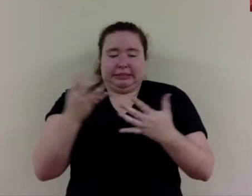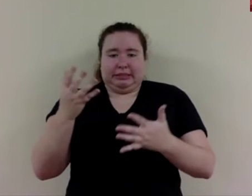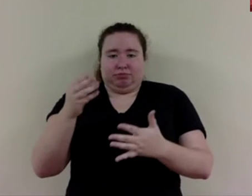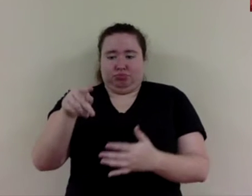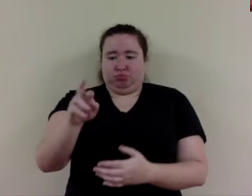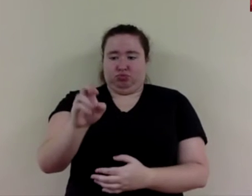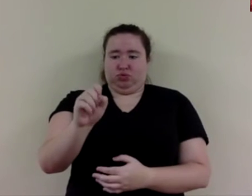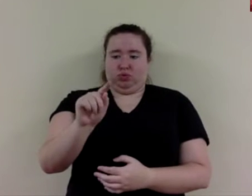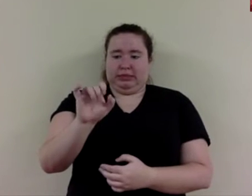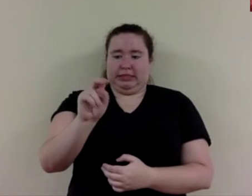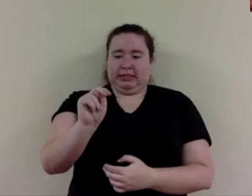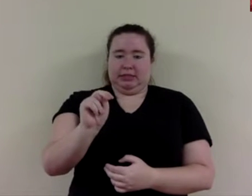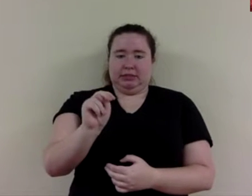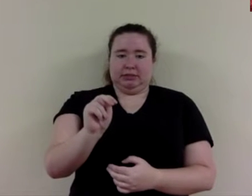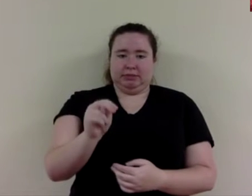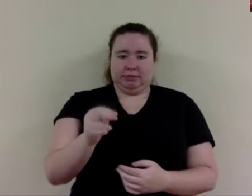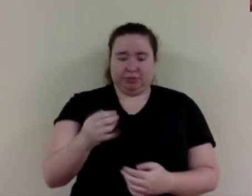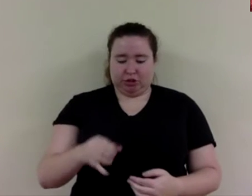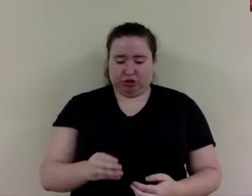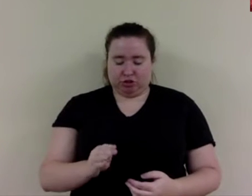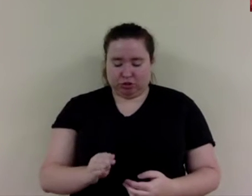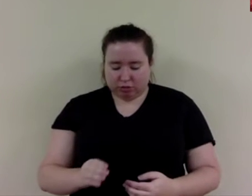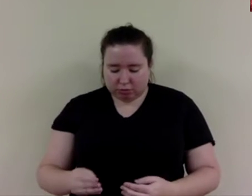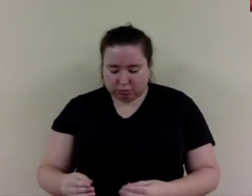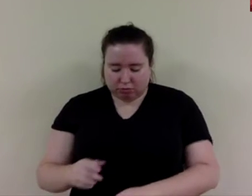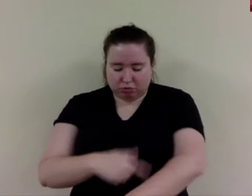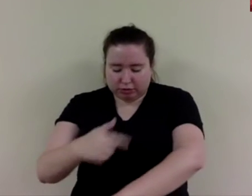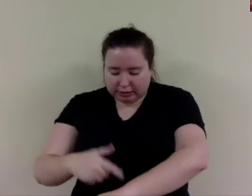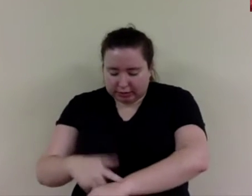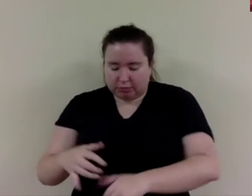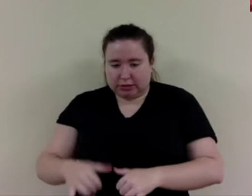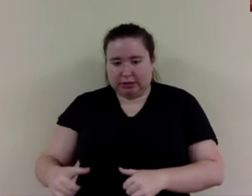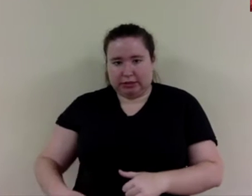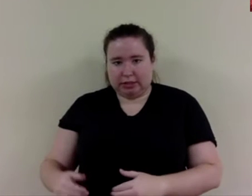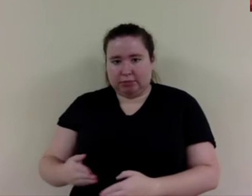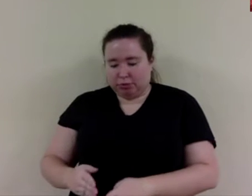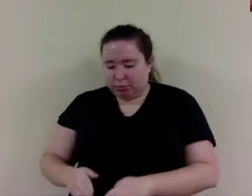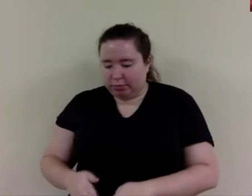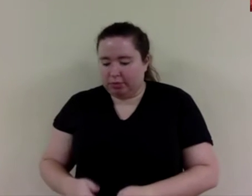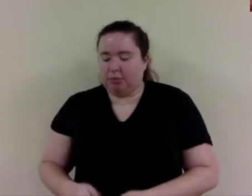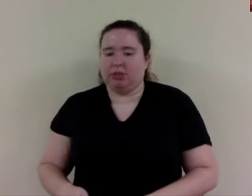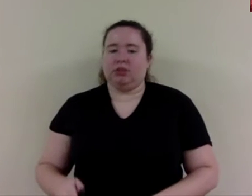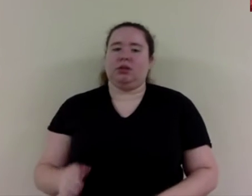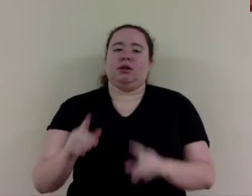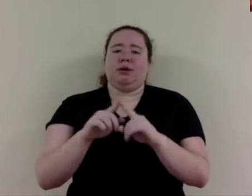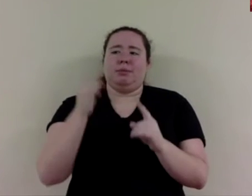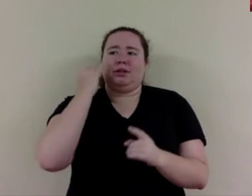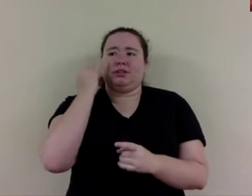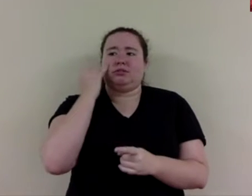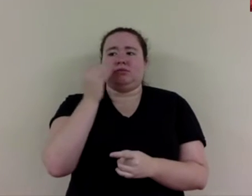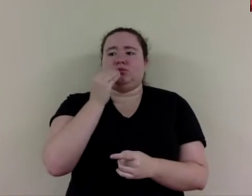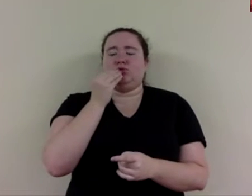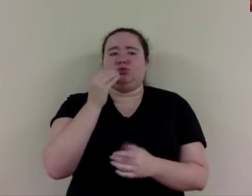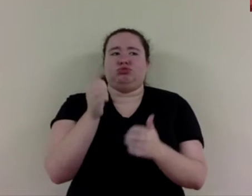pepsin will have a greater job, and hence food will stay in your stomach for longer periods of time. If you eat foods that contain primarily water or